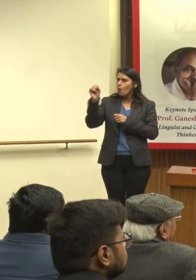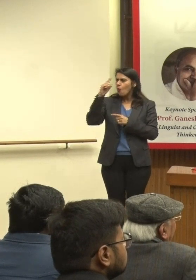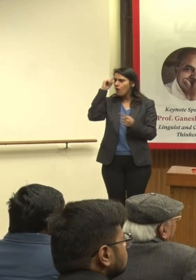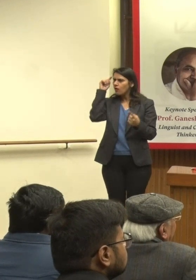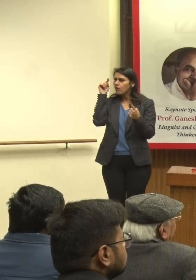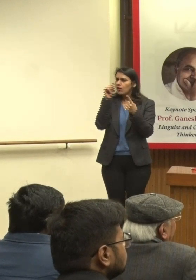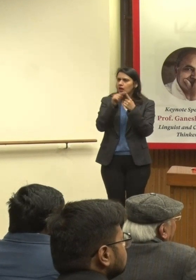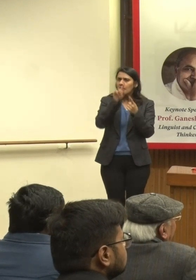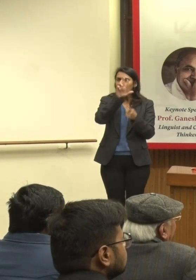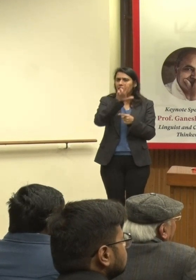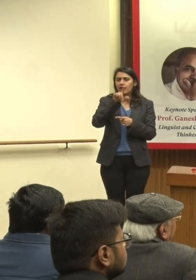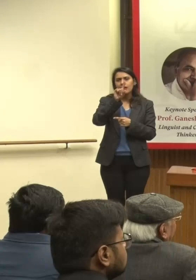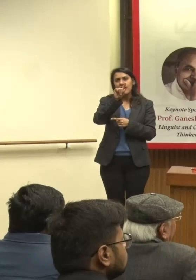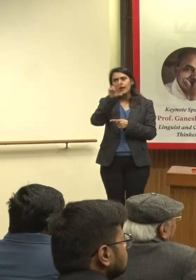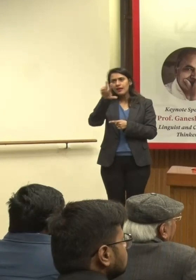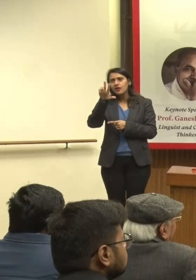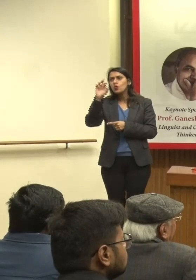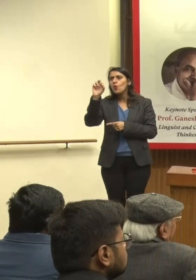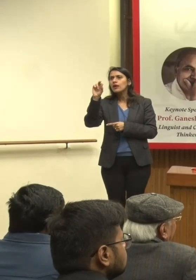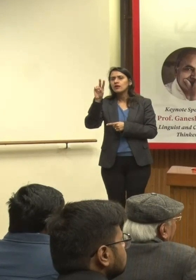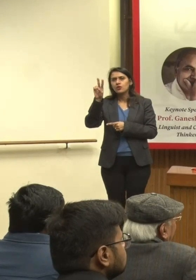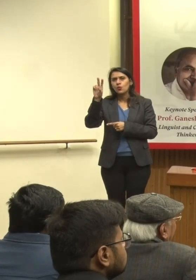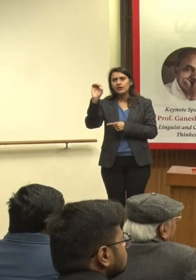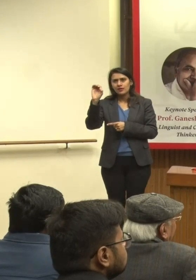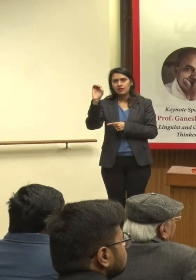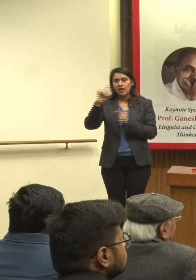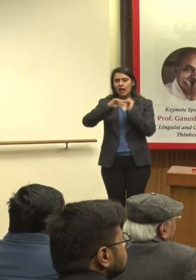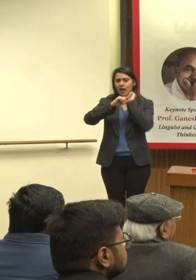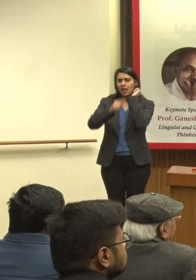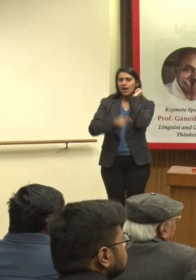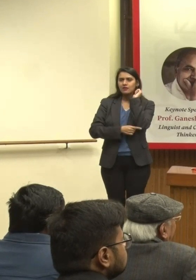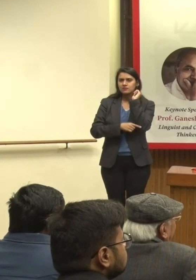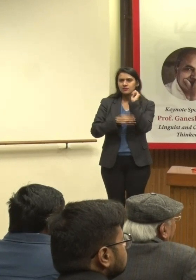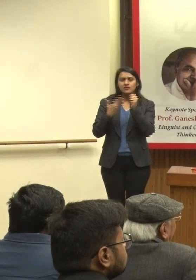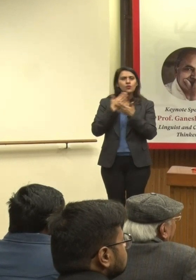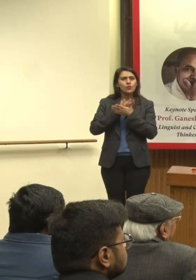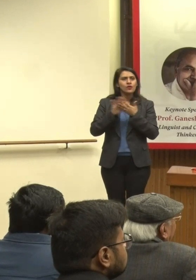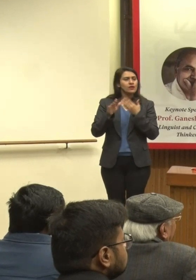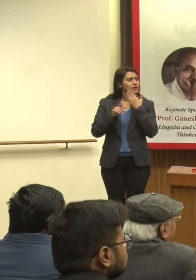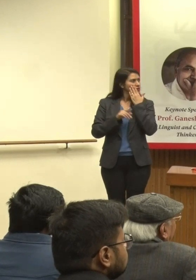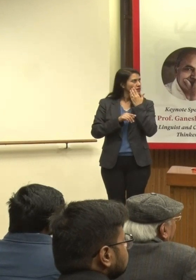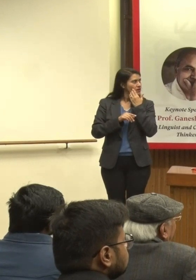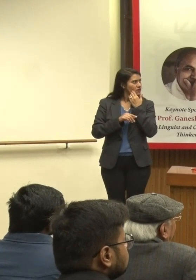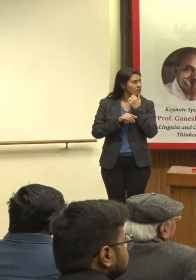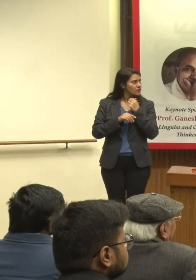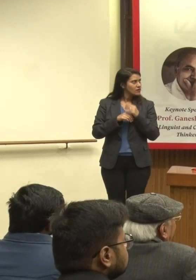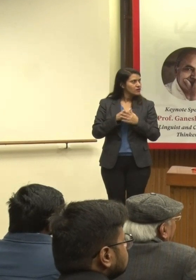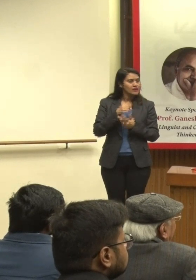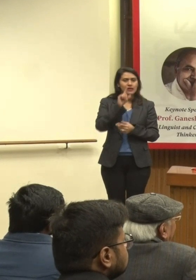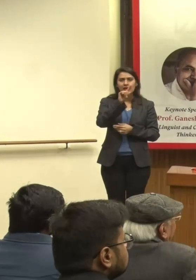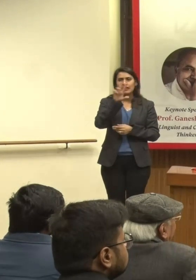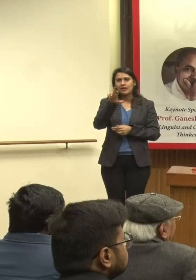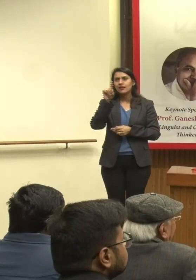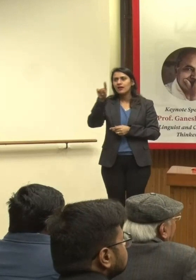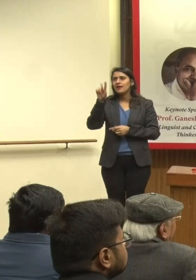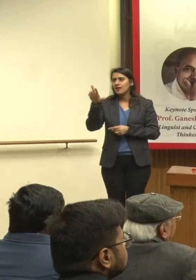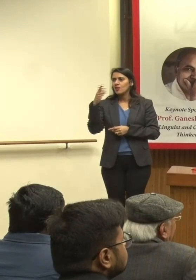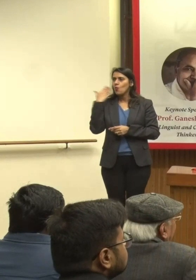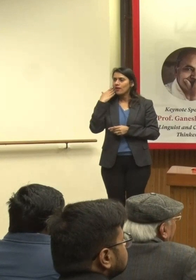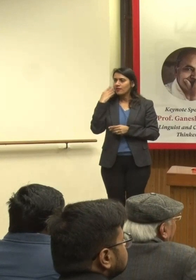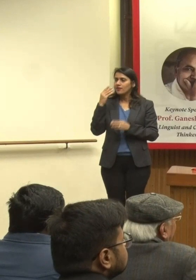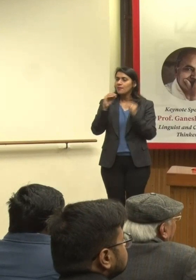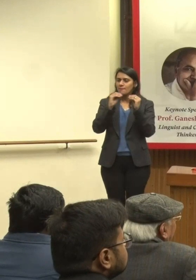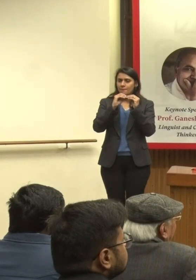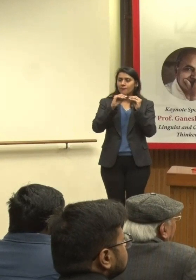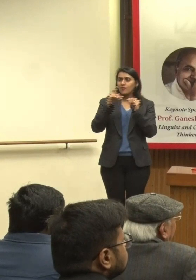in the 1820s, because the last battle was 1818 between Peshwas and the British.